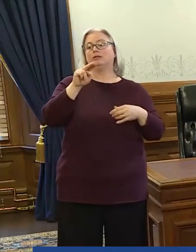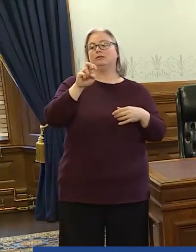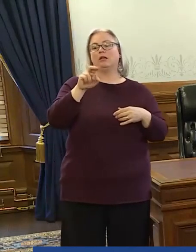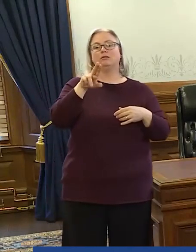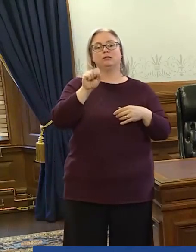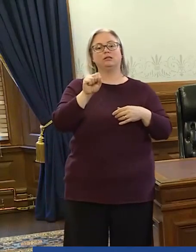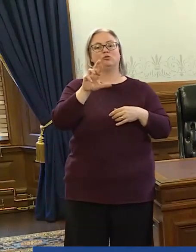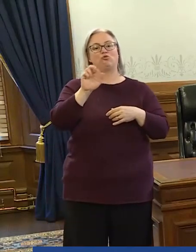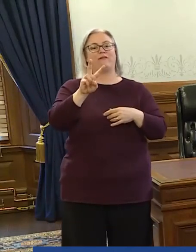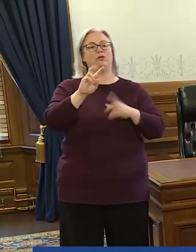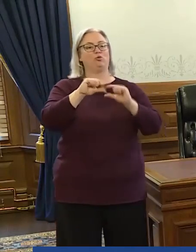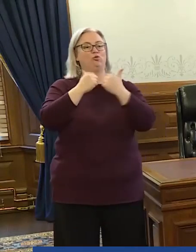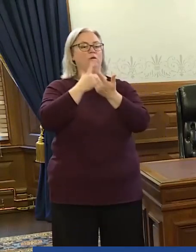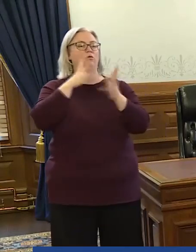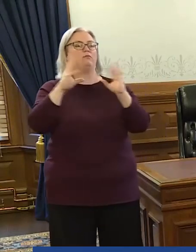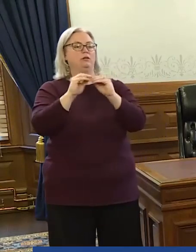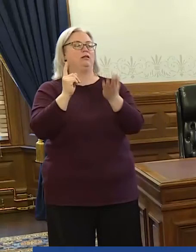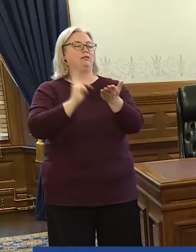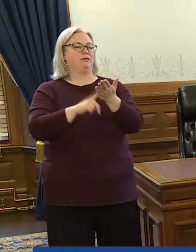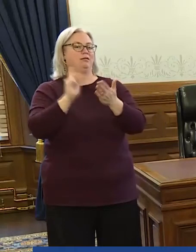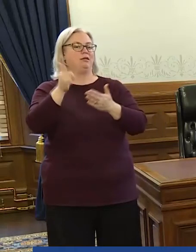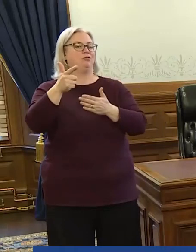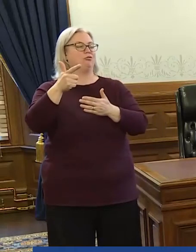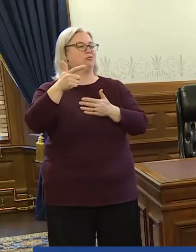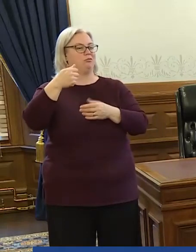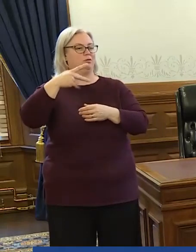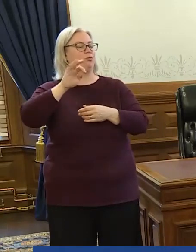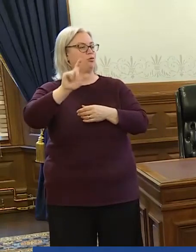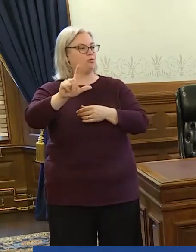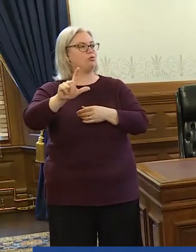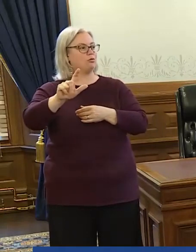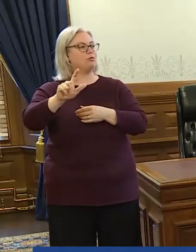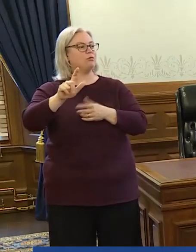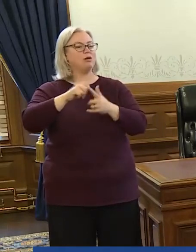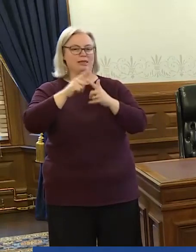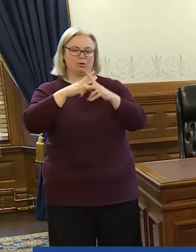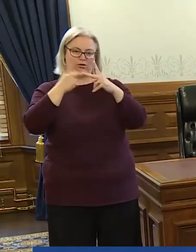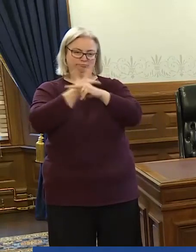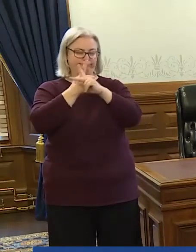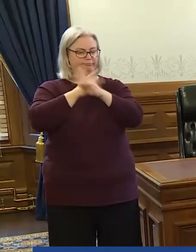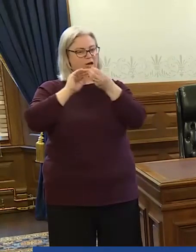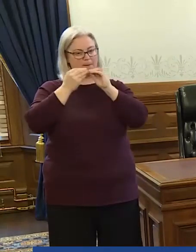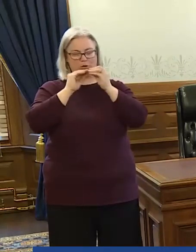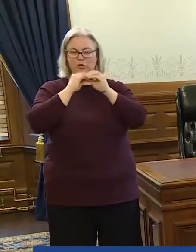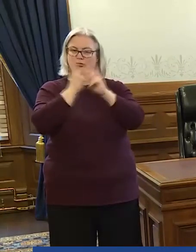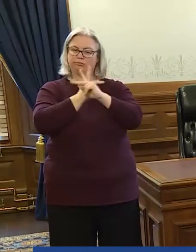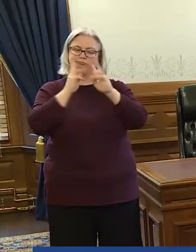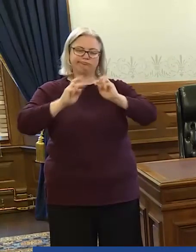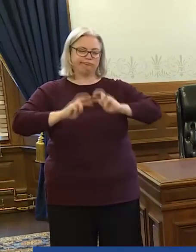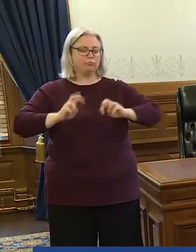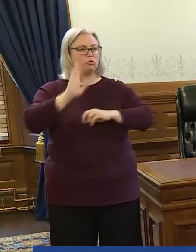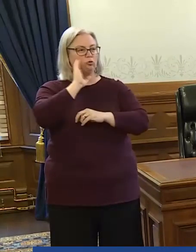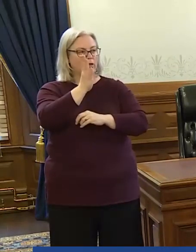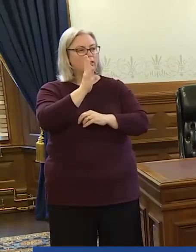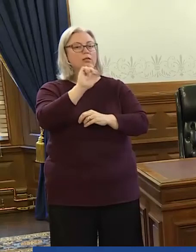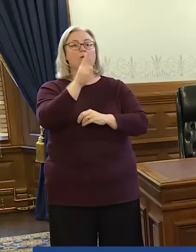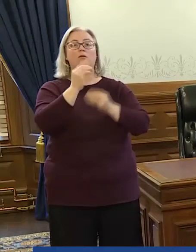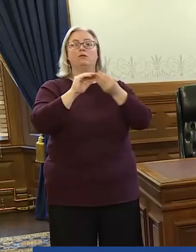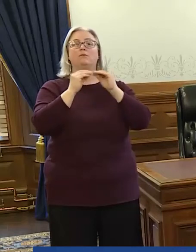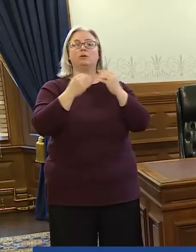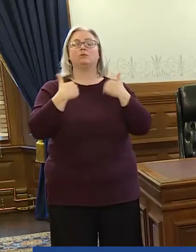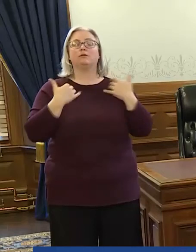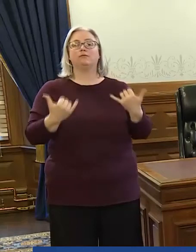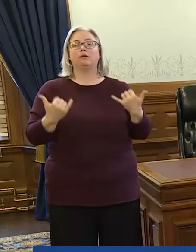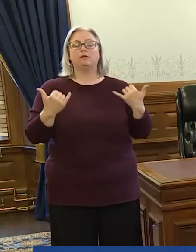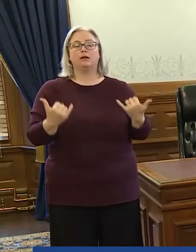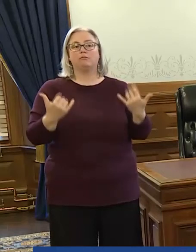getting together later in April and crunching all of those numbers. The only numbers that we have